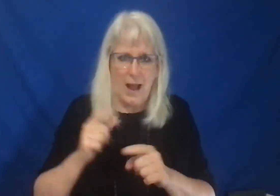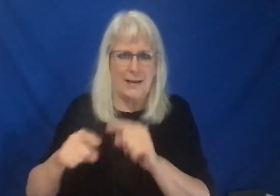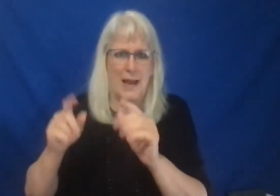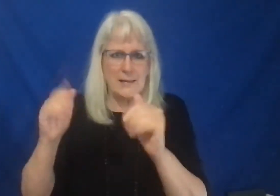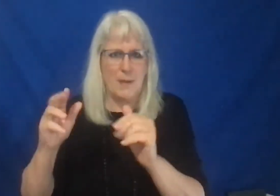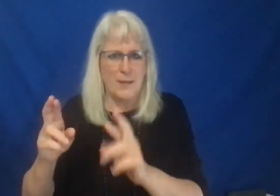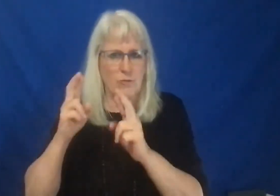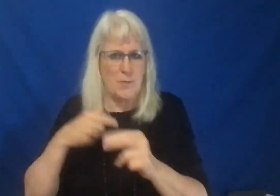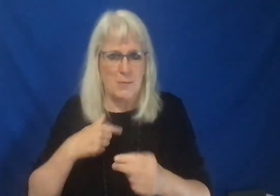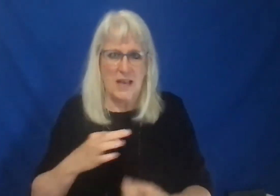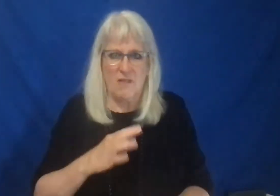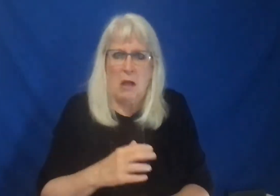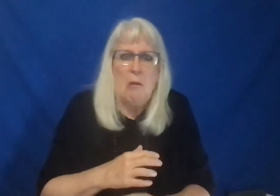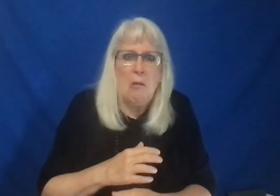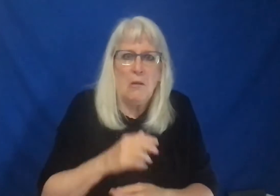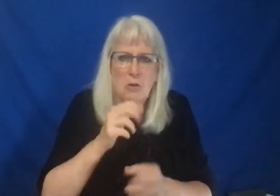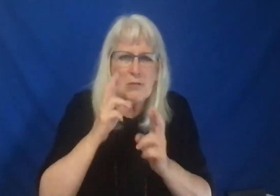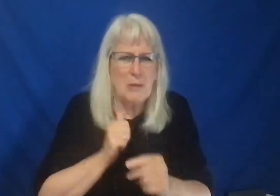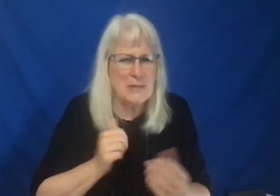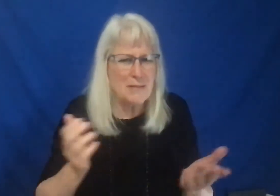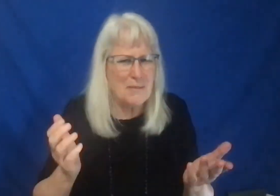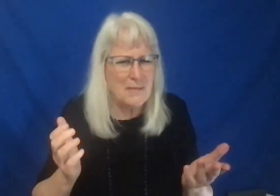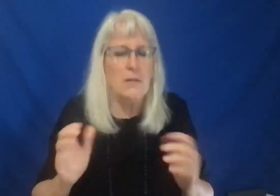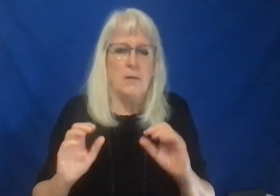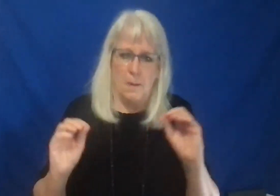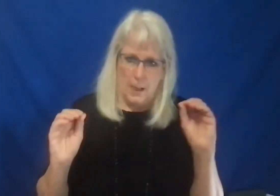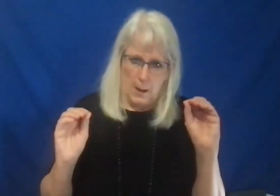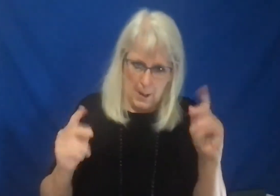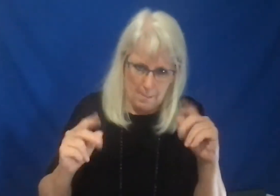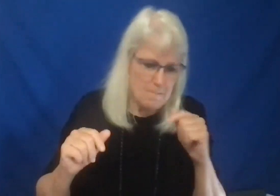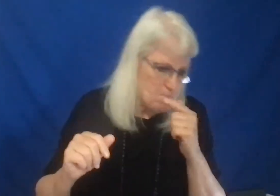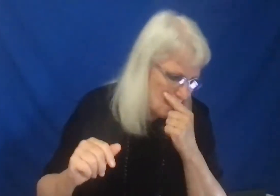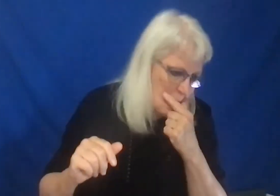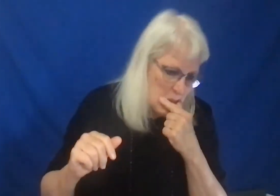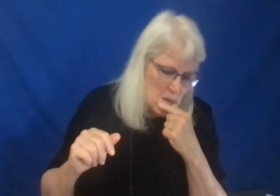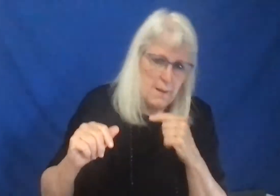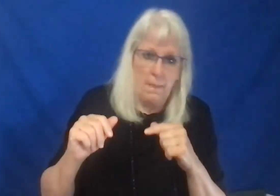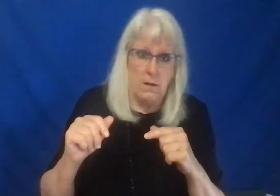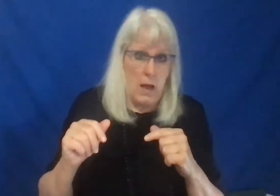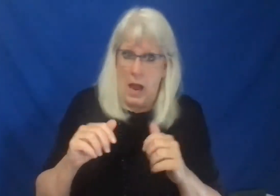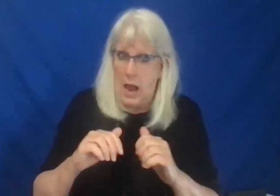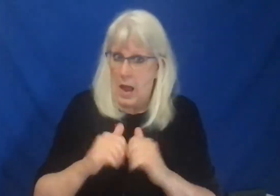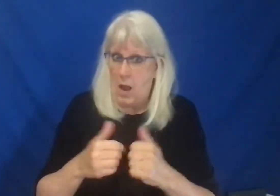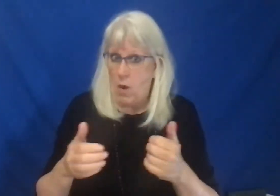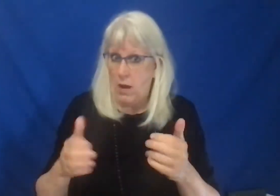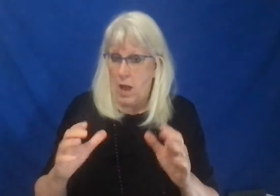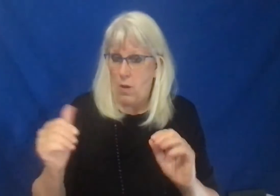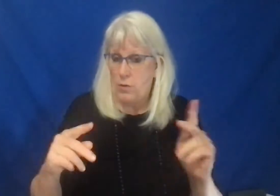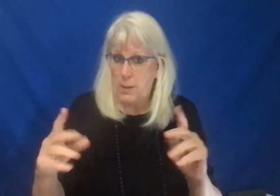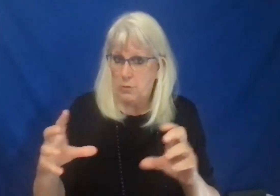And then that also goes with how I'm allowing others to participate, and I being exclusive.